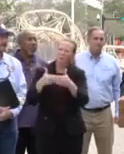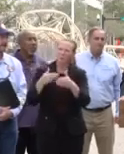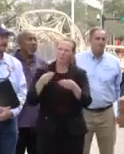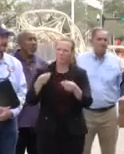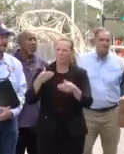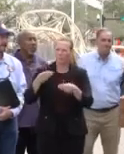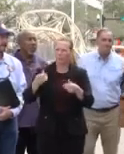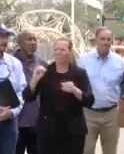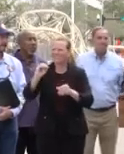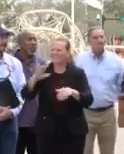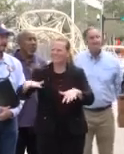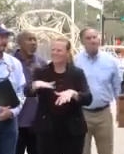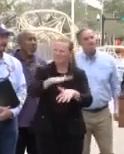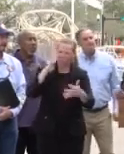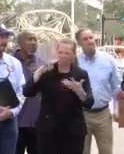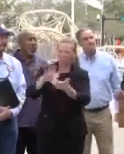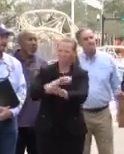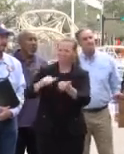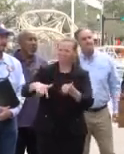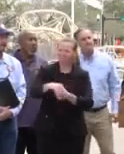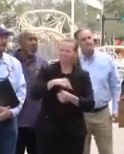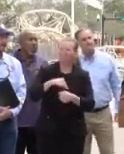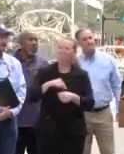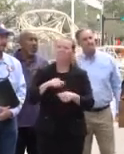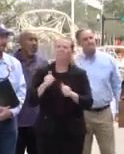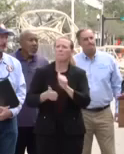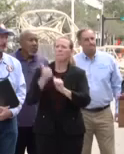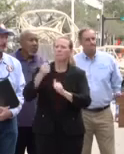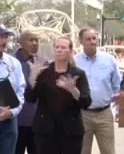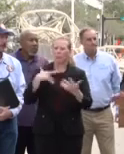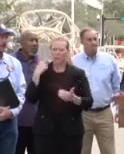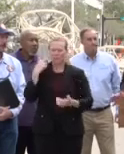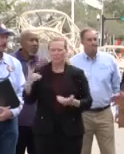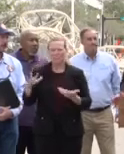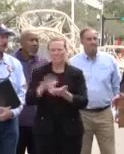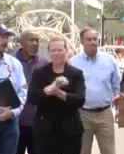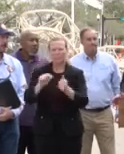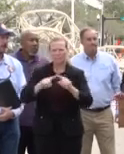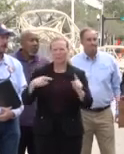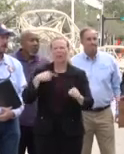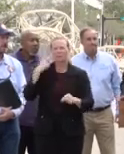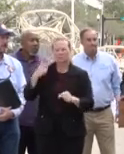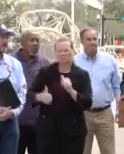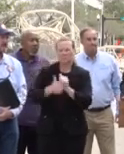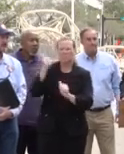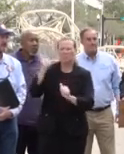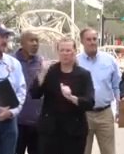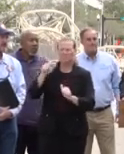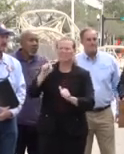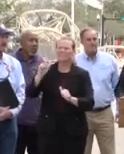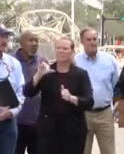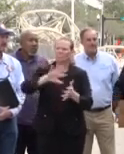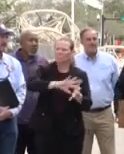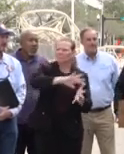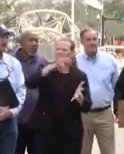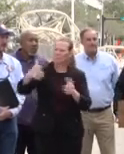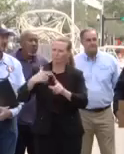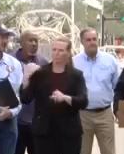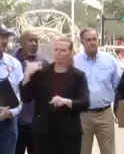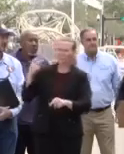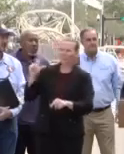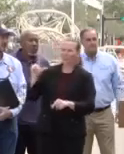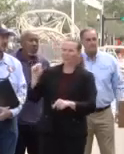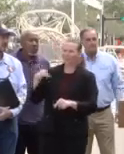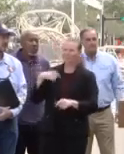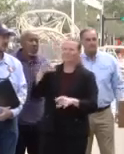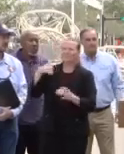did. And most of what I saw, there was damage, but I saw mostly the debris from Helene was there. And I talked to some guys who own some